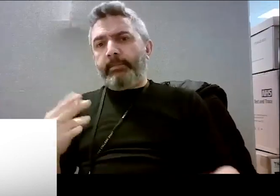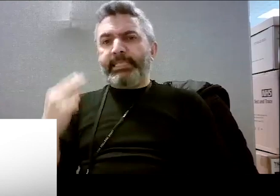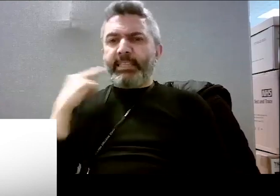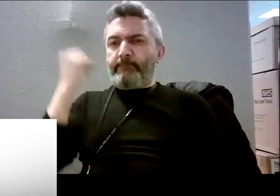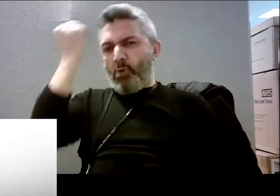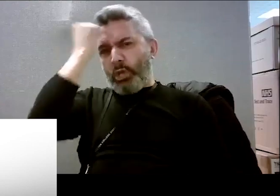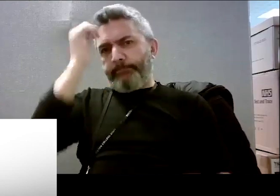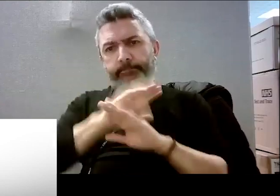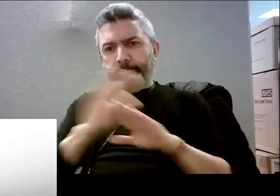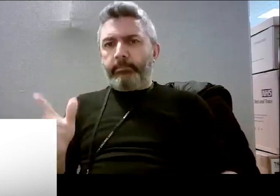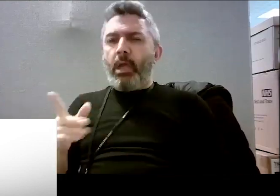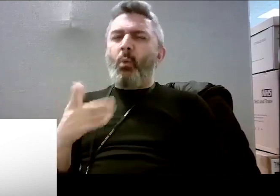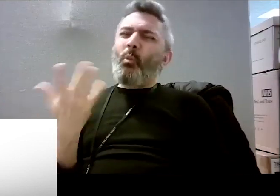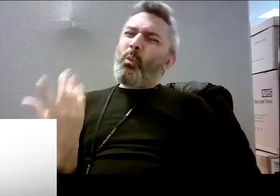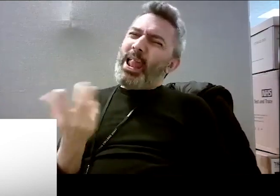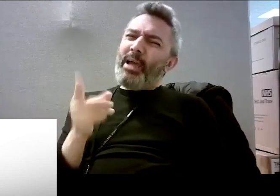deaf as opposed.